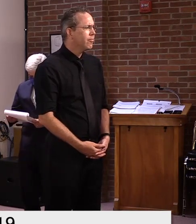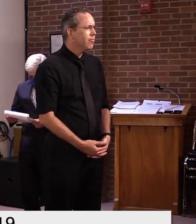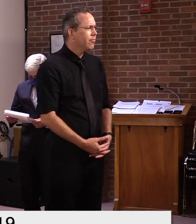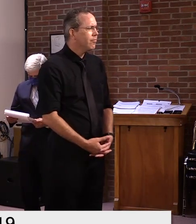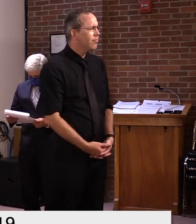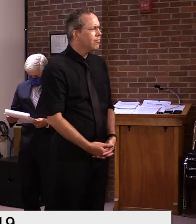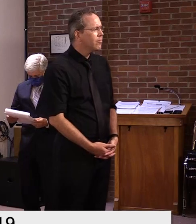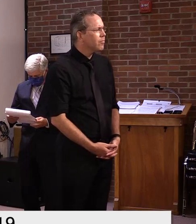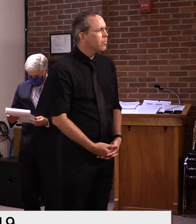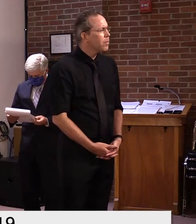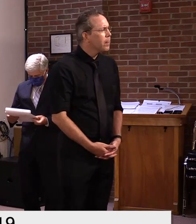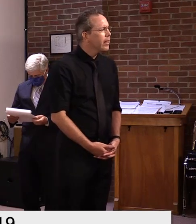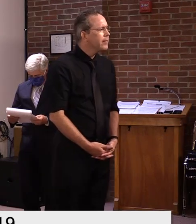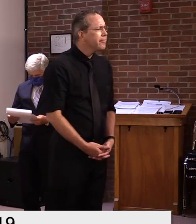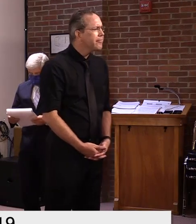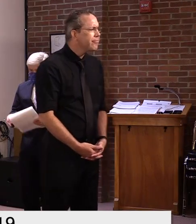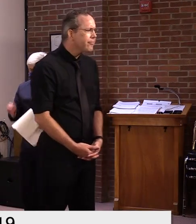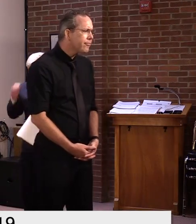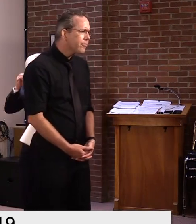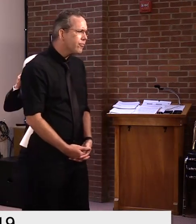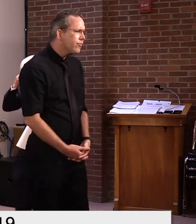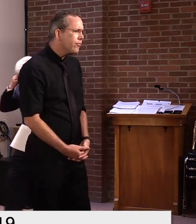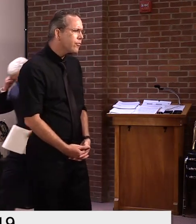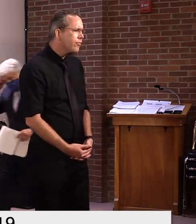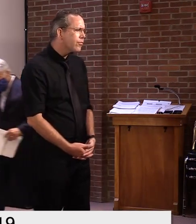2.5 weeks, when will we hear these decisions?